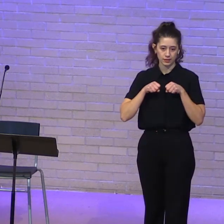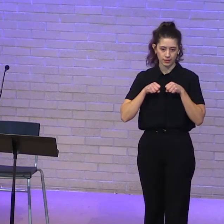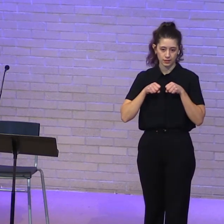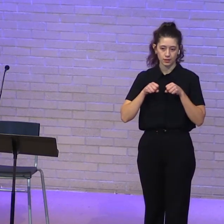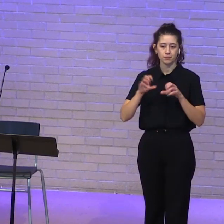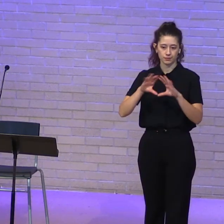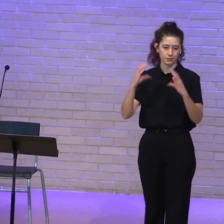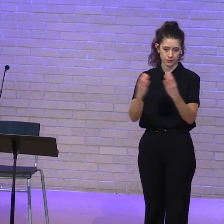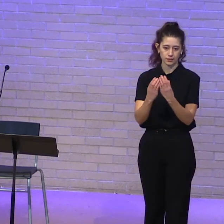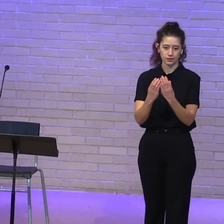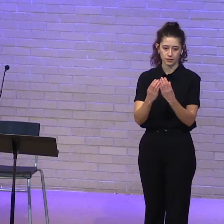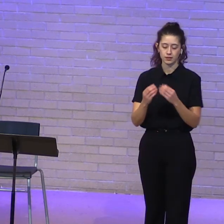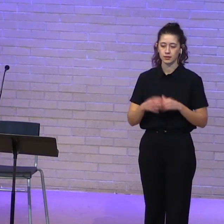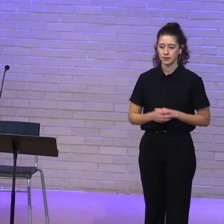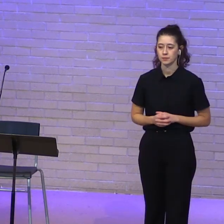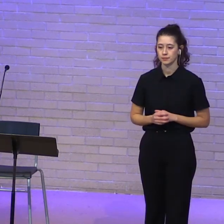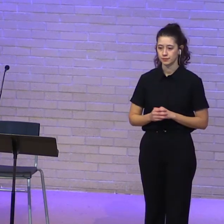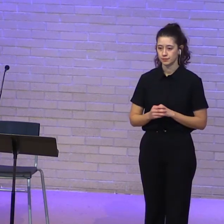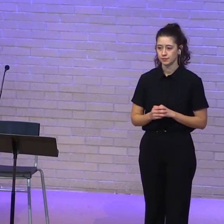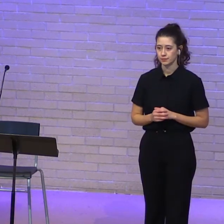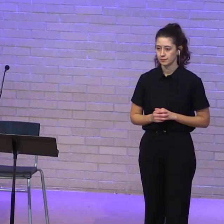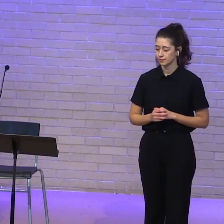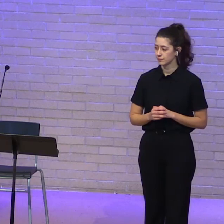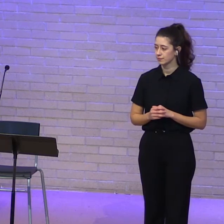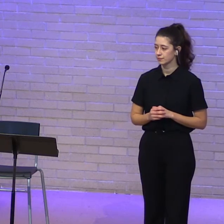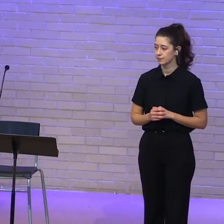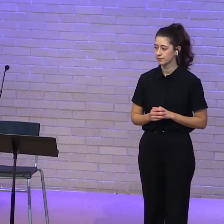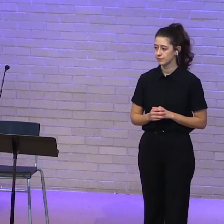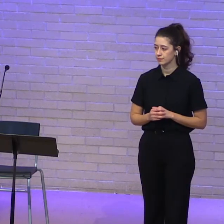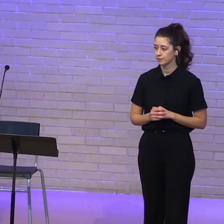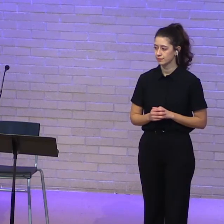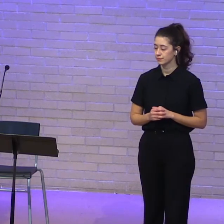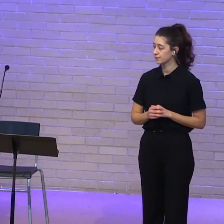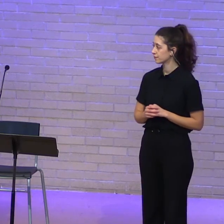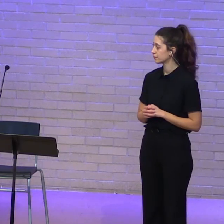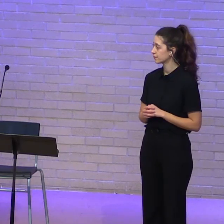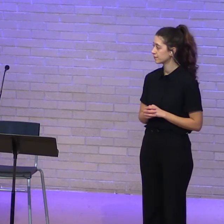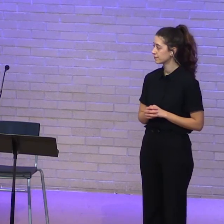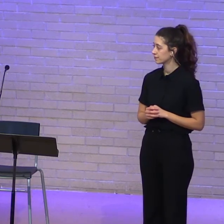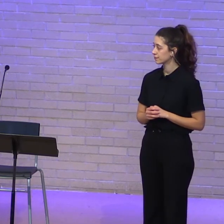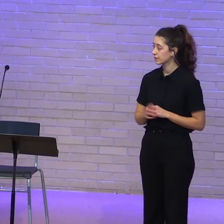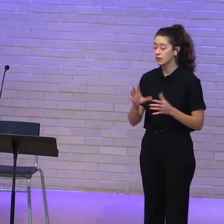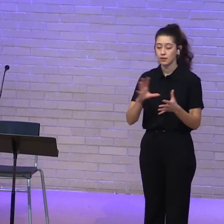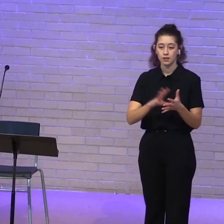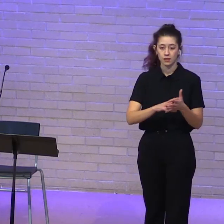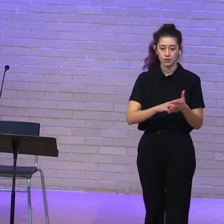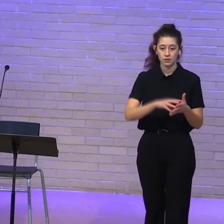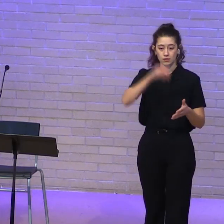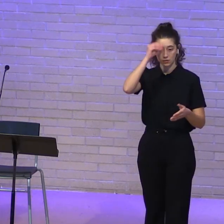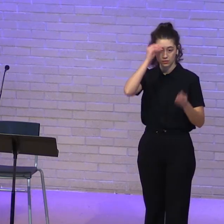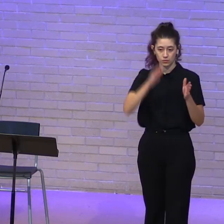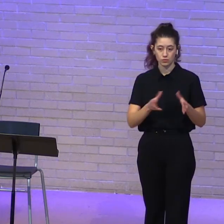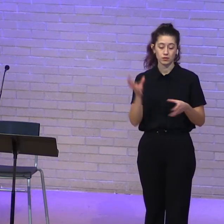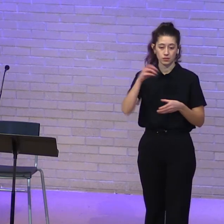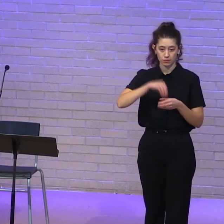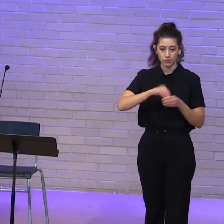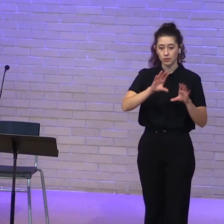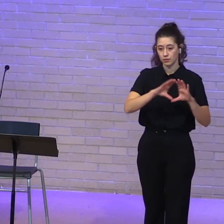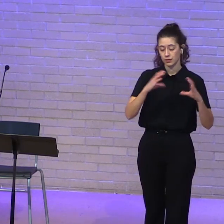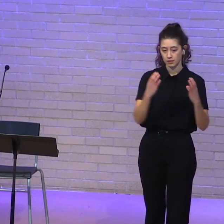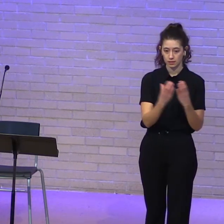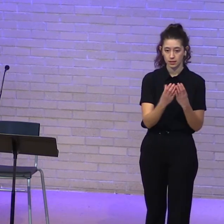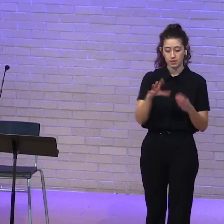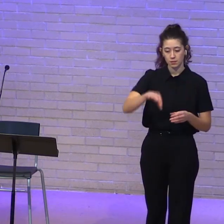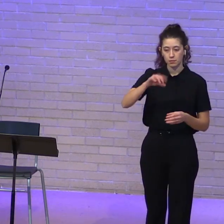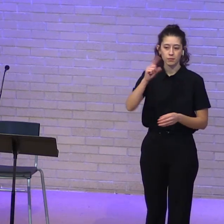each student chooses a moment from their life that represents their identity, culture, or community in some way